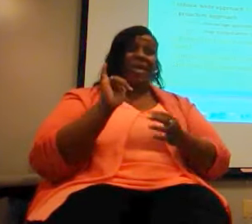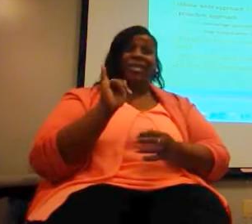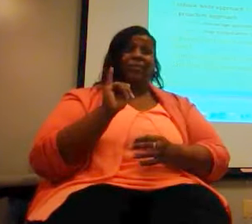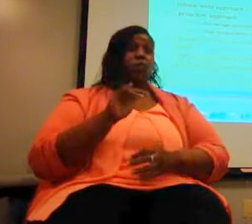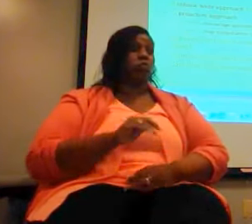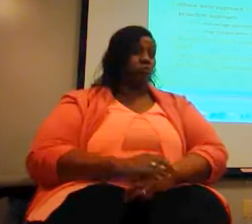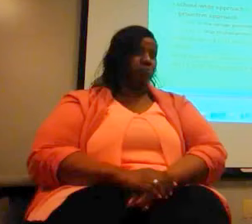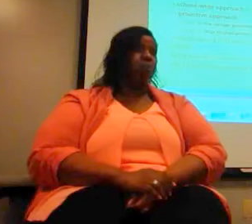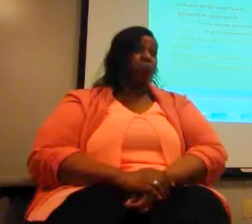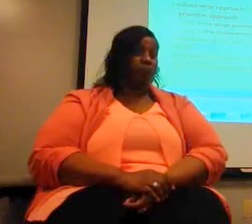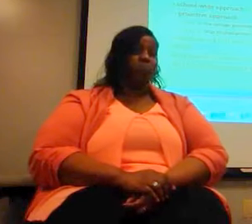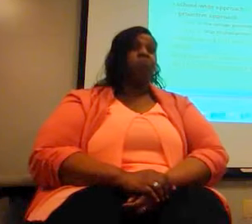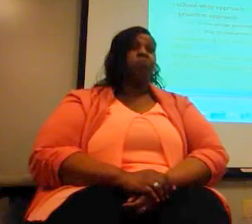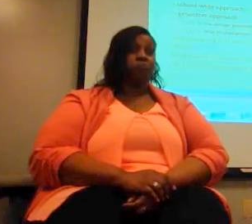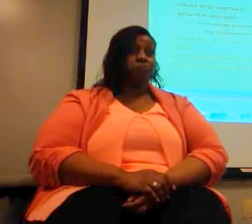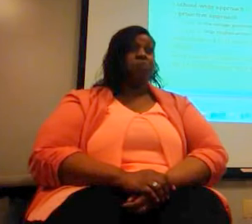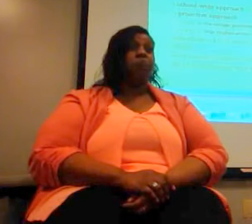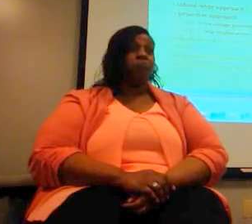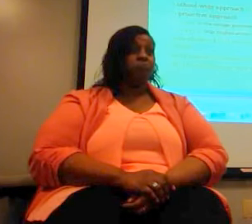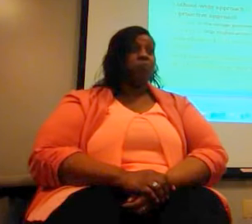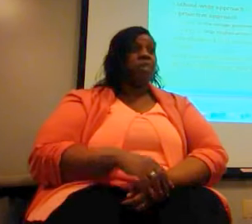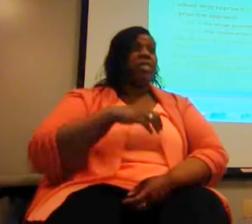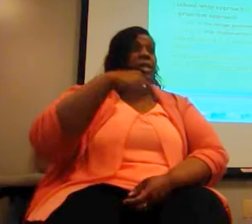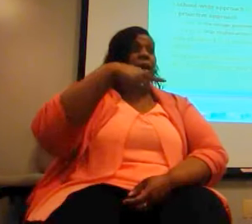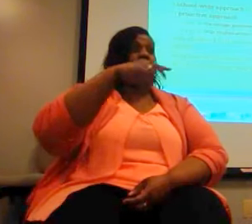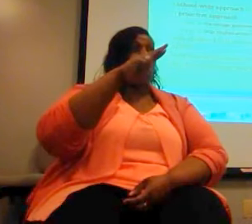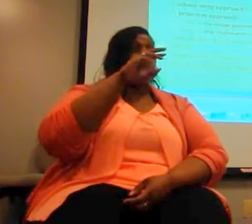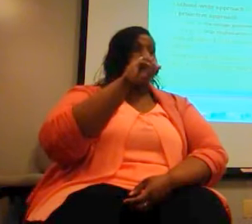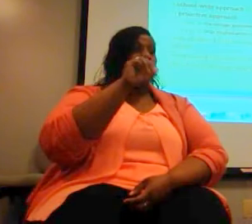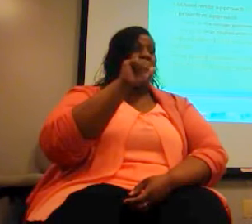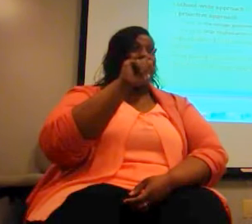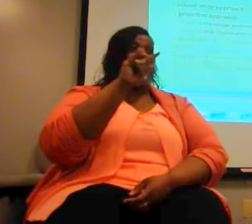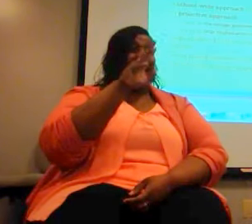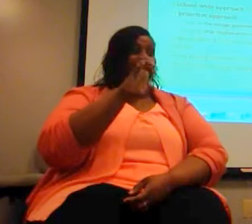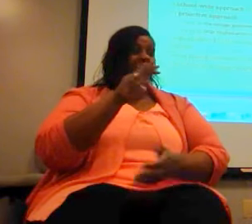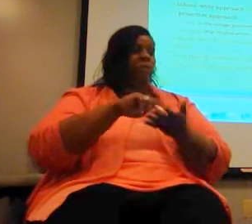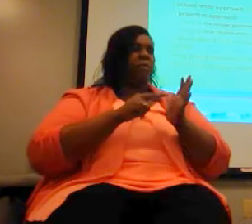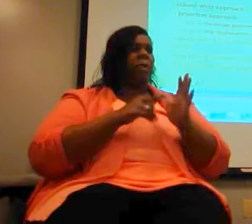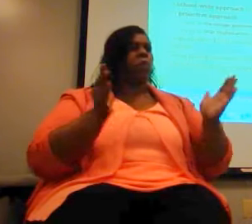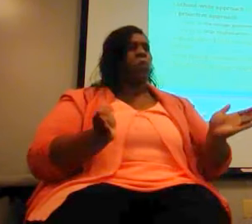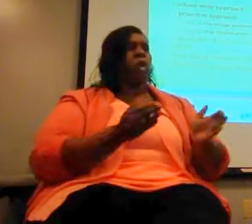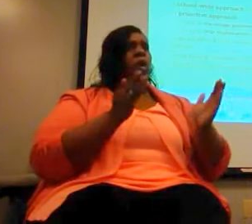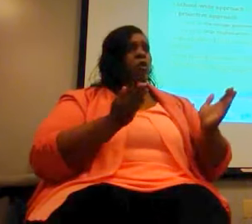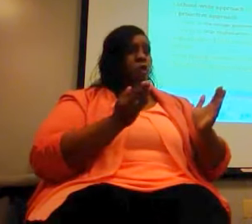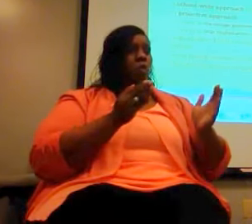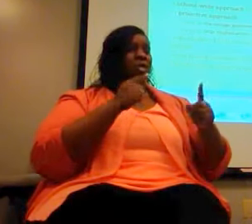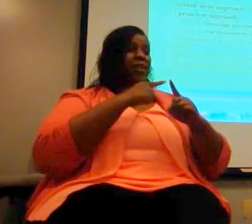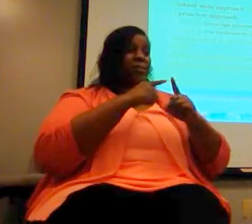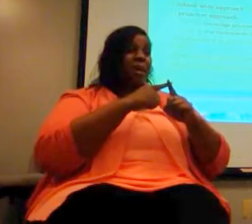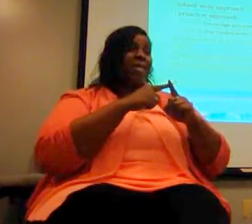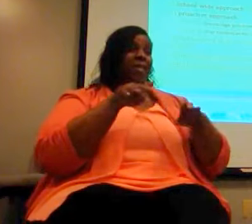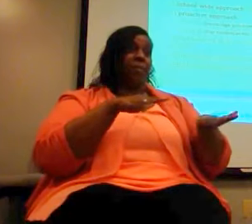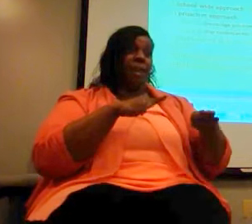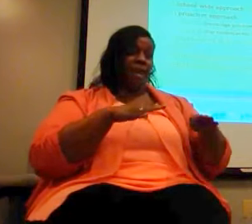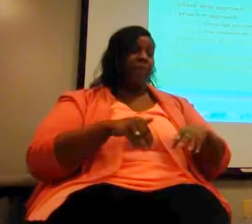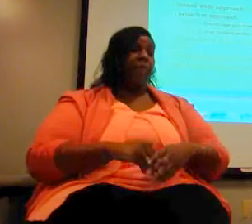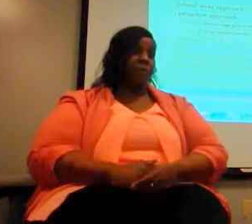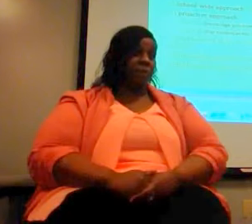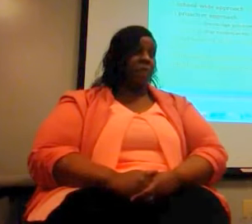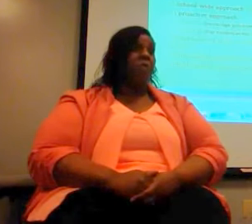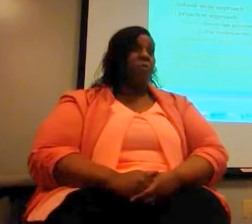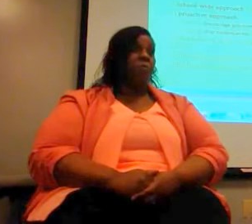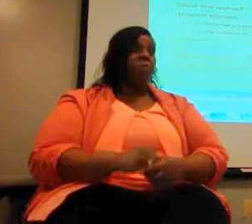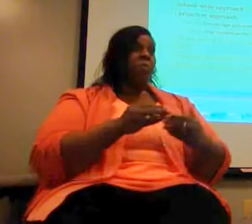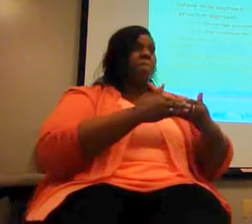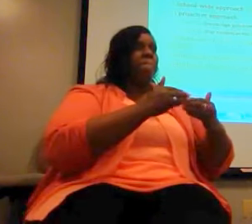on that campus. It's a proactive approach, which means we encourage positive behavior and ahead